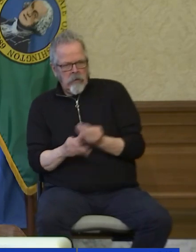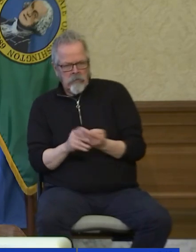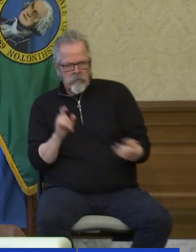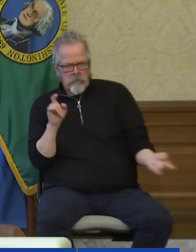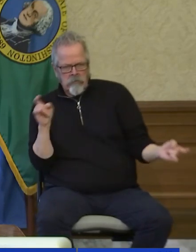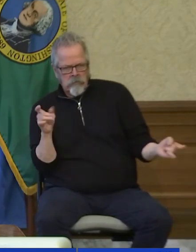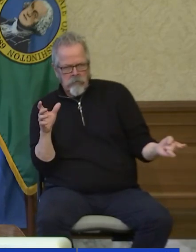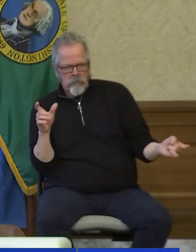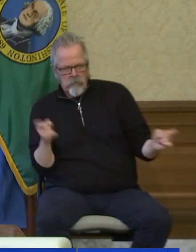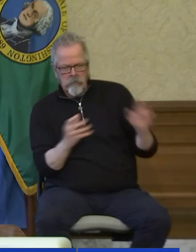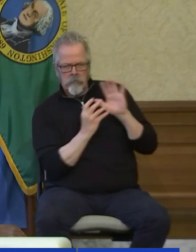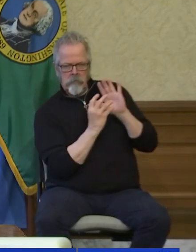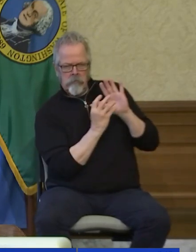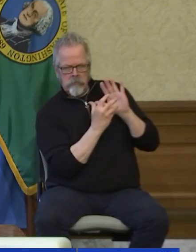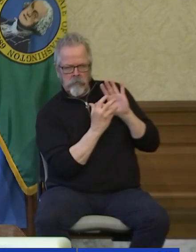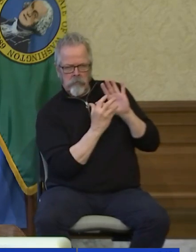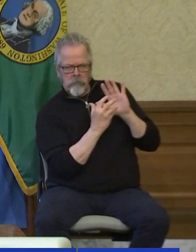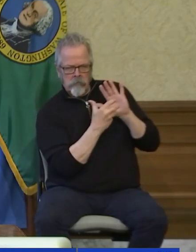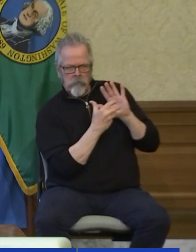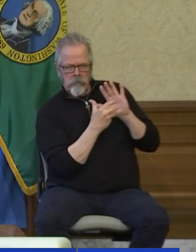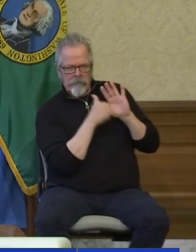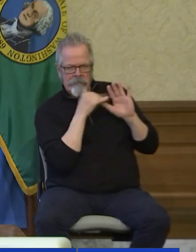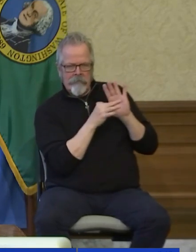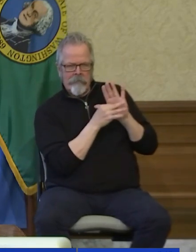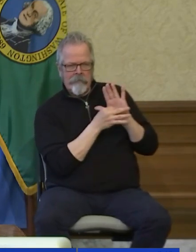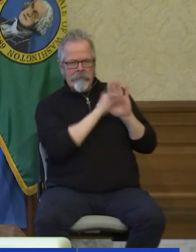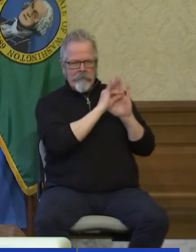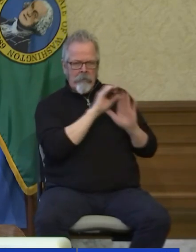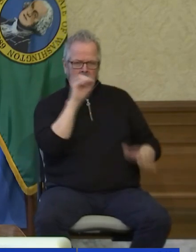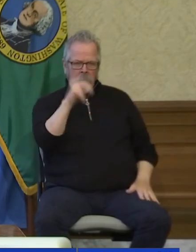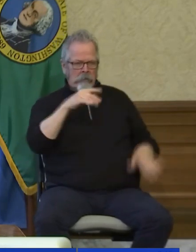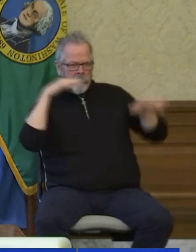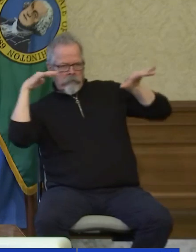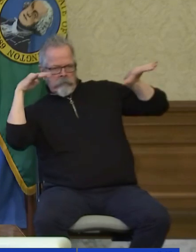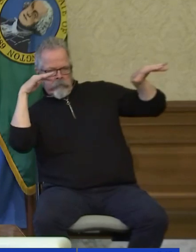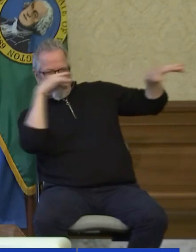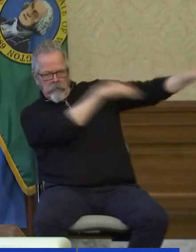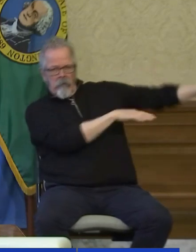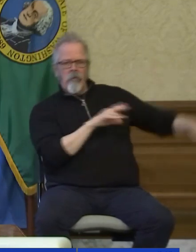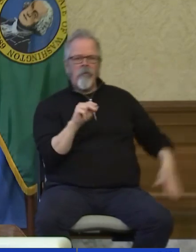That's what we're aiming for. Last question. Final question comes from Joey with the Ever